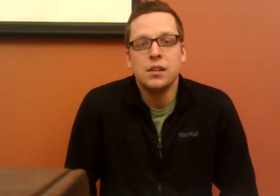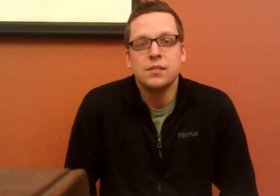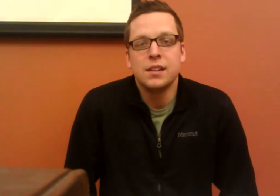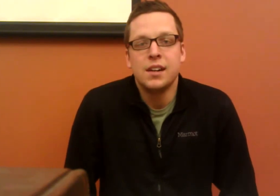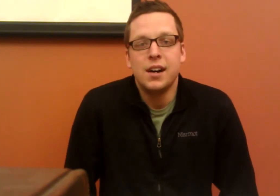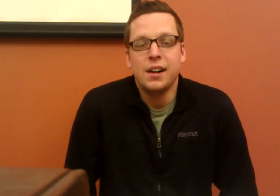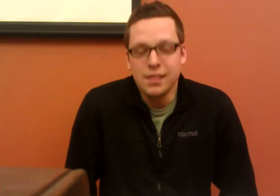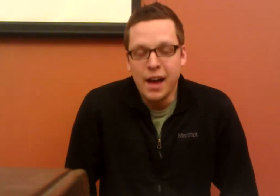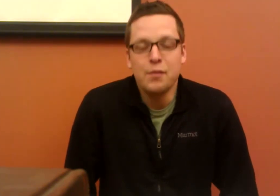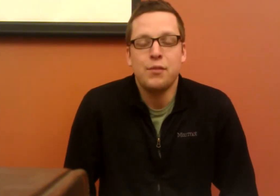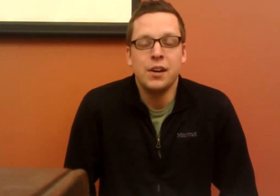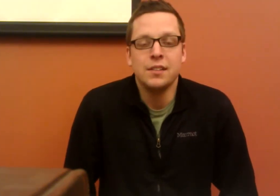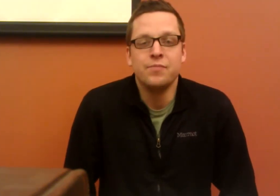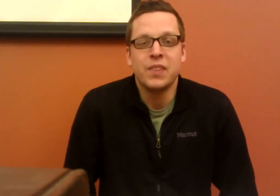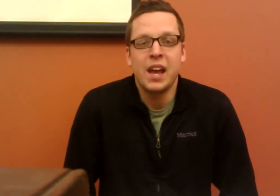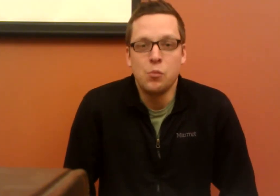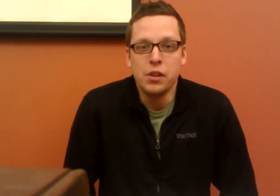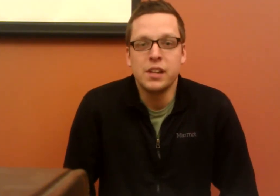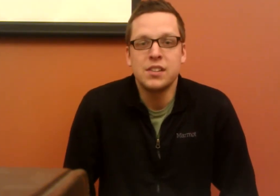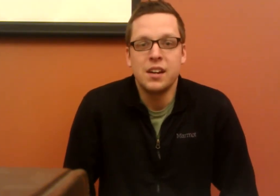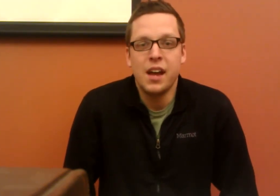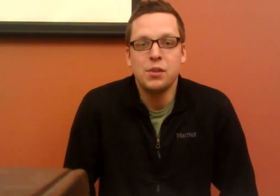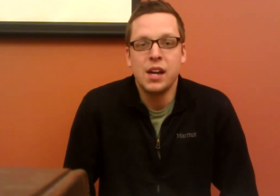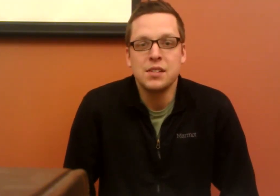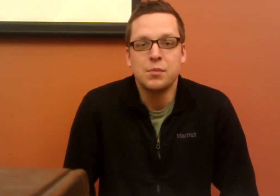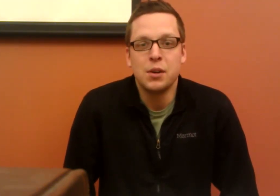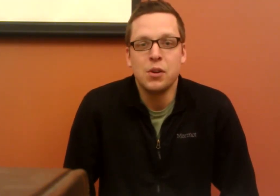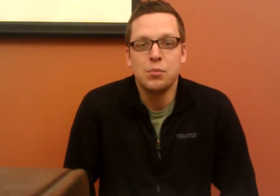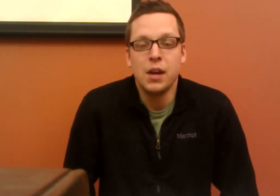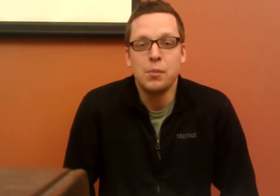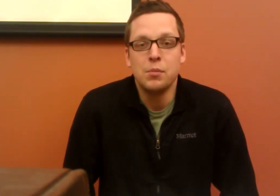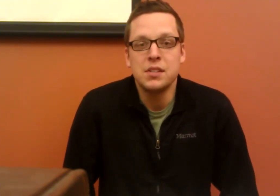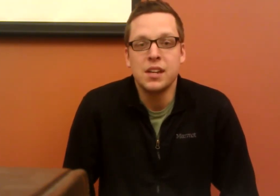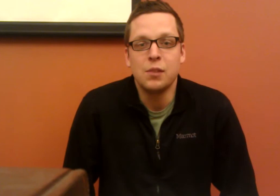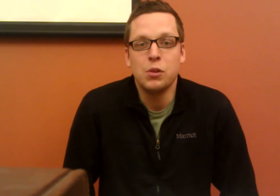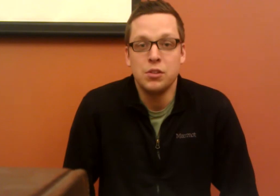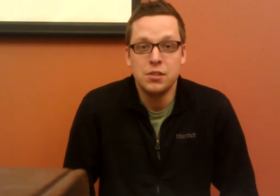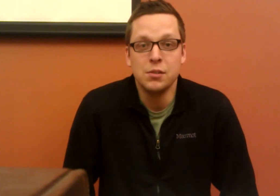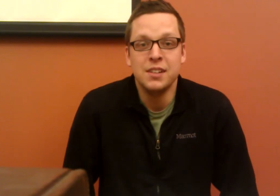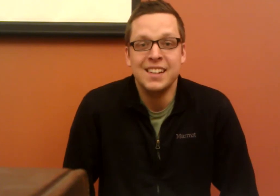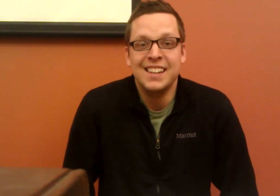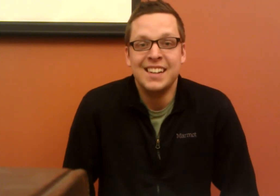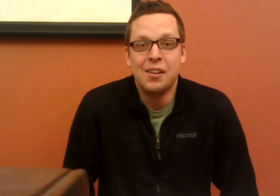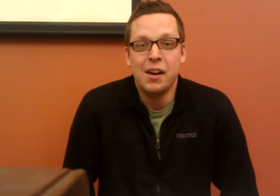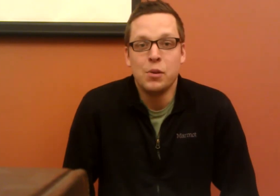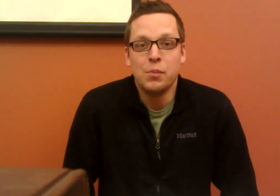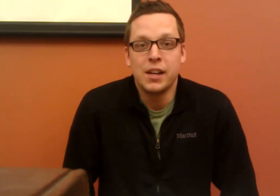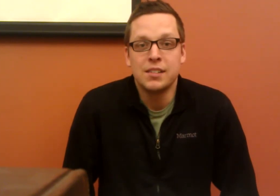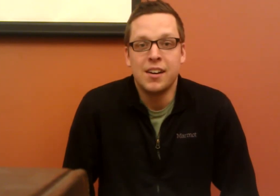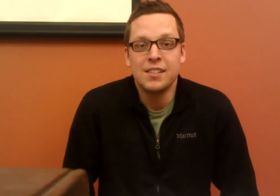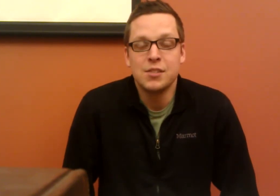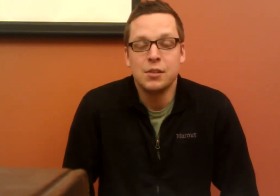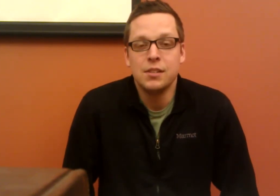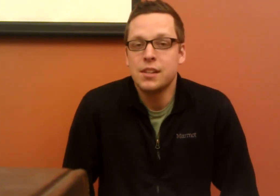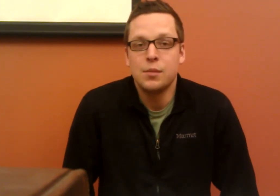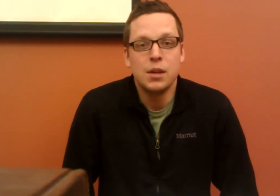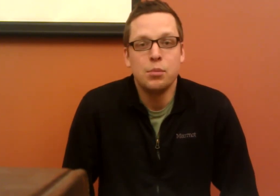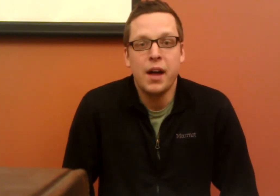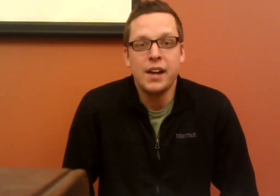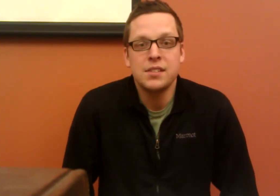a lot of fun, and I'm really excited to have you guys up there with me. I'm going to be singing with you too, alright, with my guitar. So it's going to be a blast,